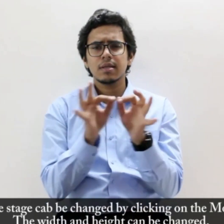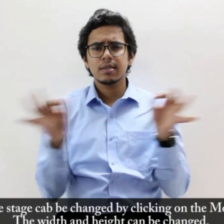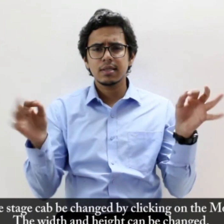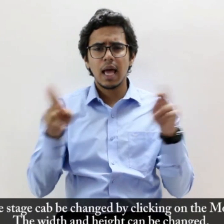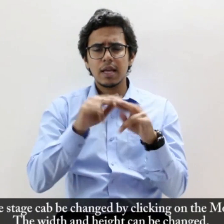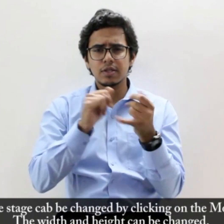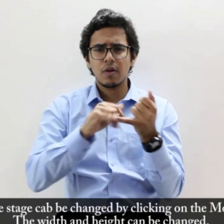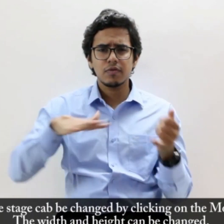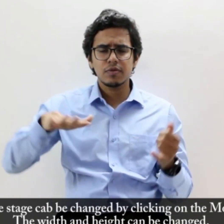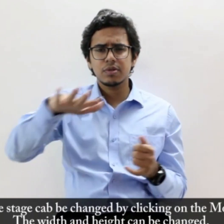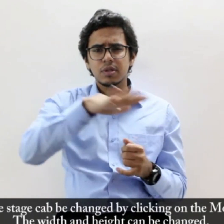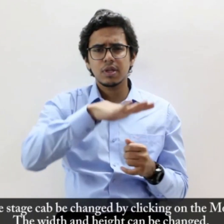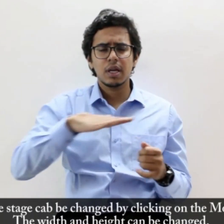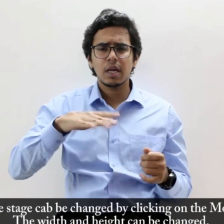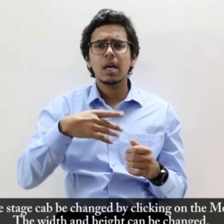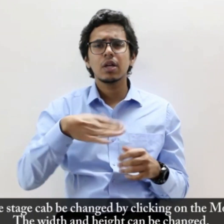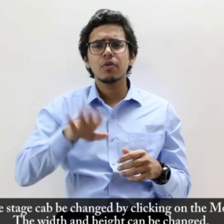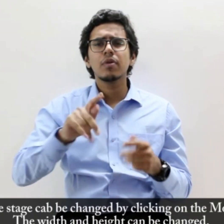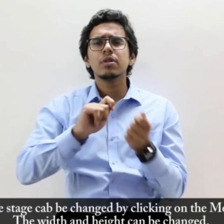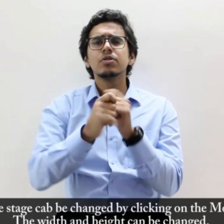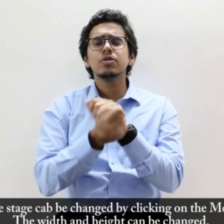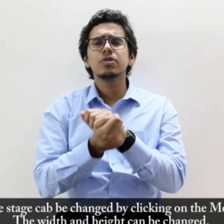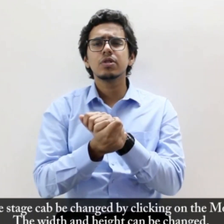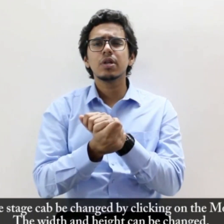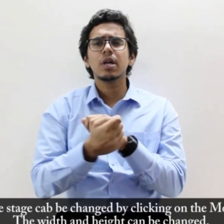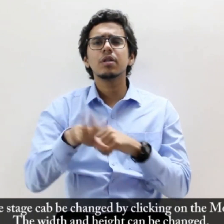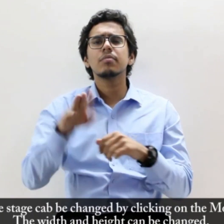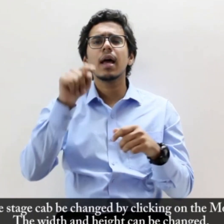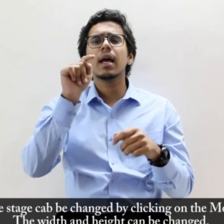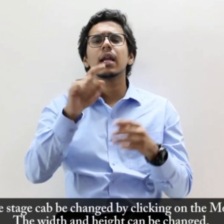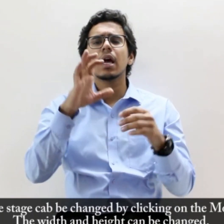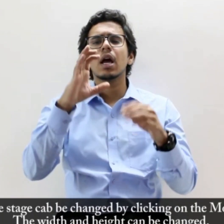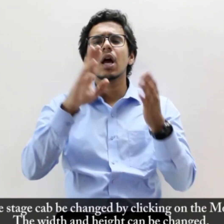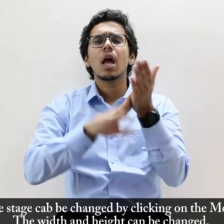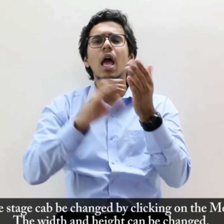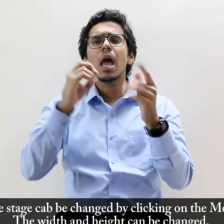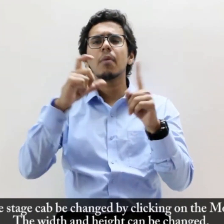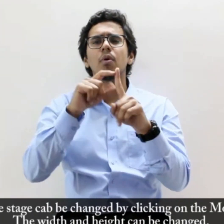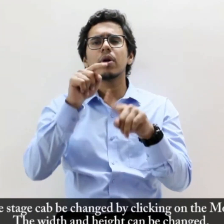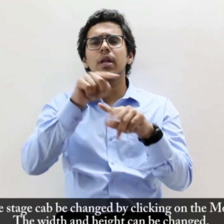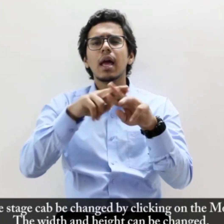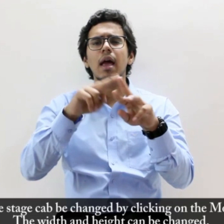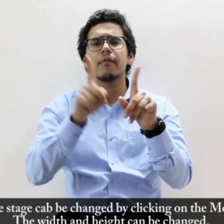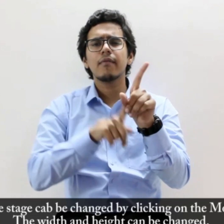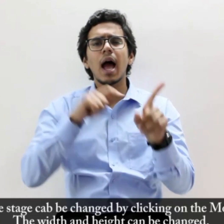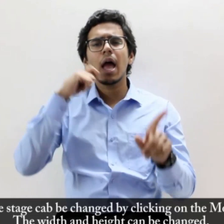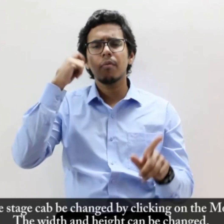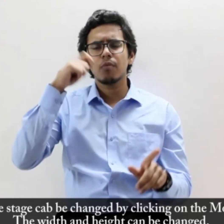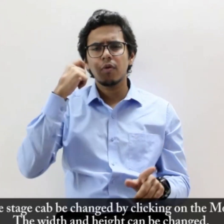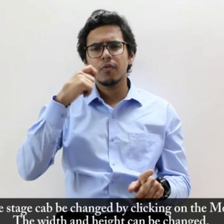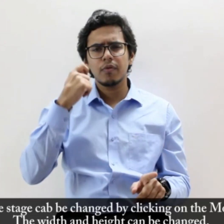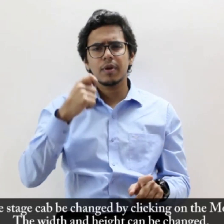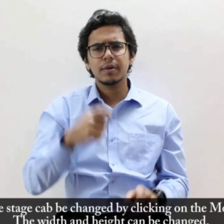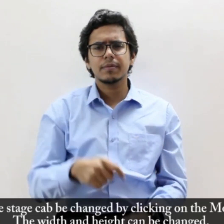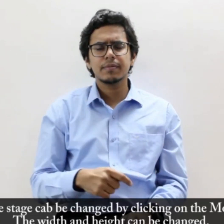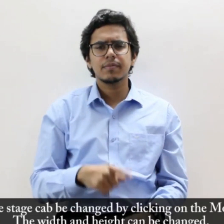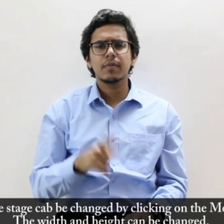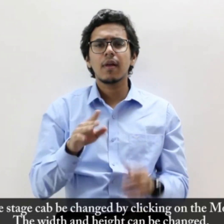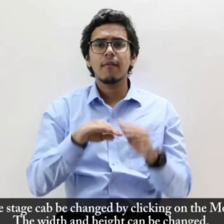stage can be changed by clicking on the Modify Movie. The width